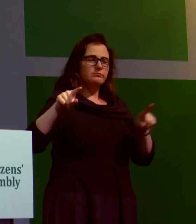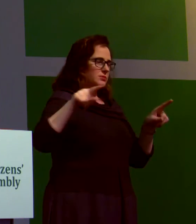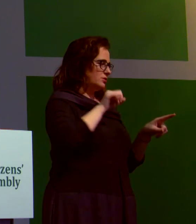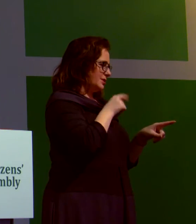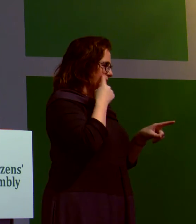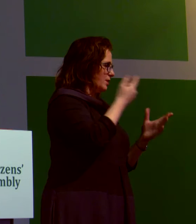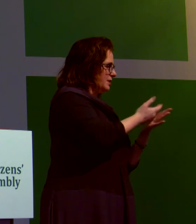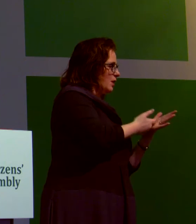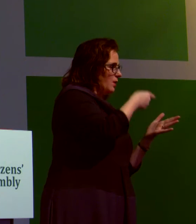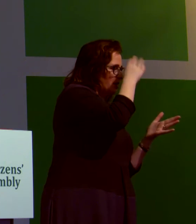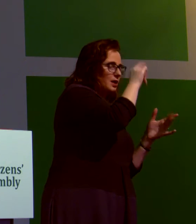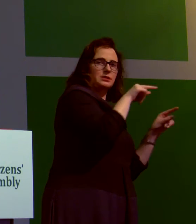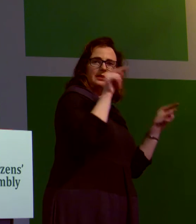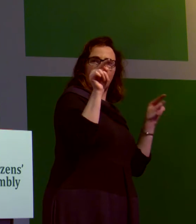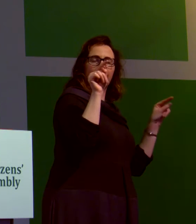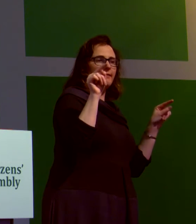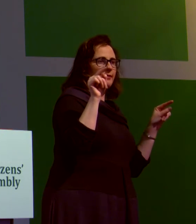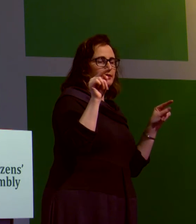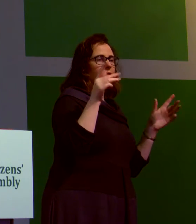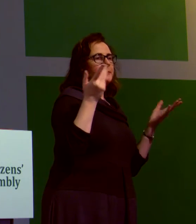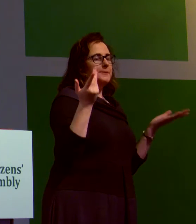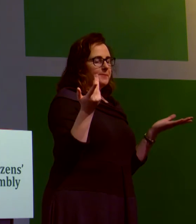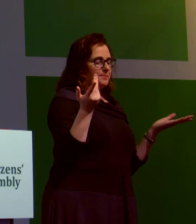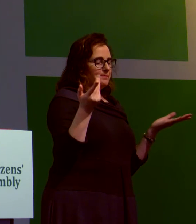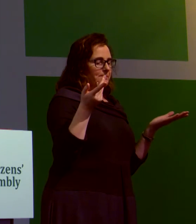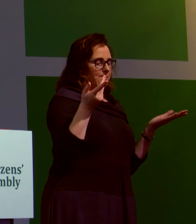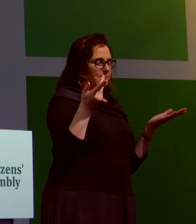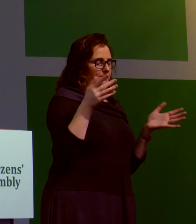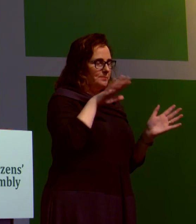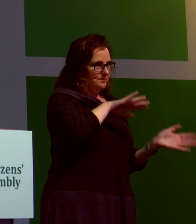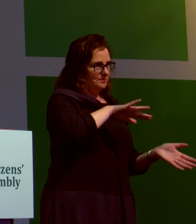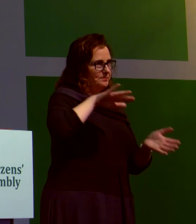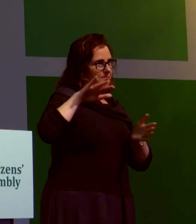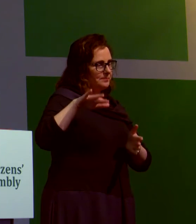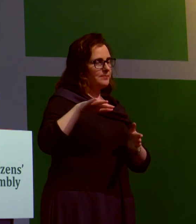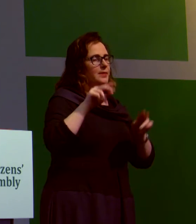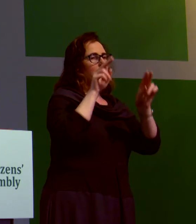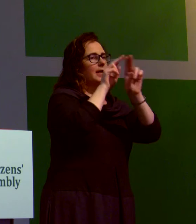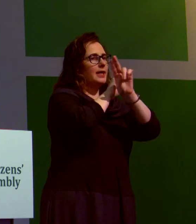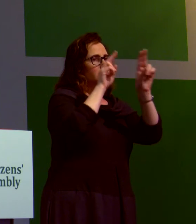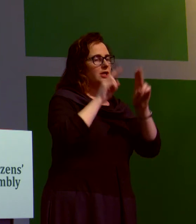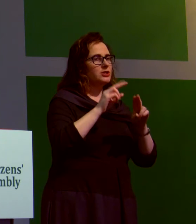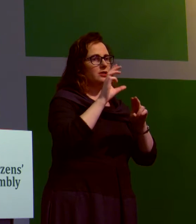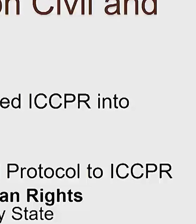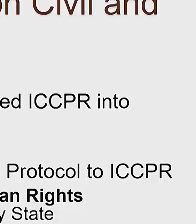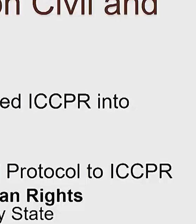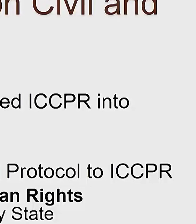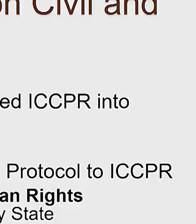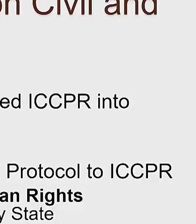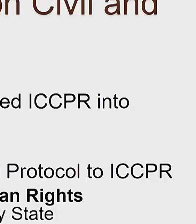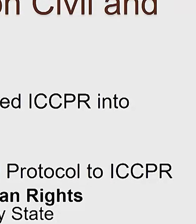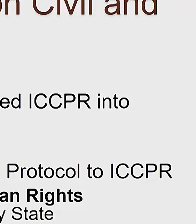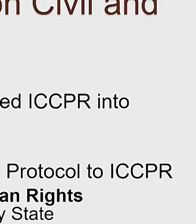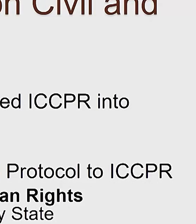in Ireland. We're in a slightly different position when it comes to the International Covenant on Civil and Political